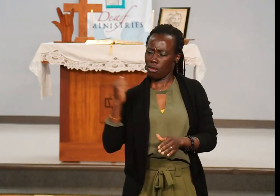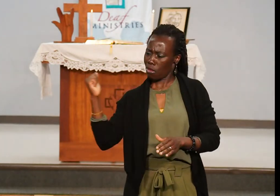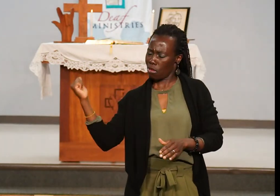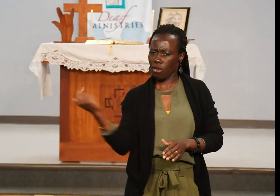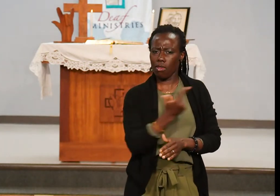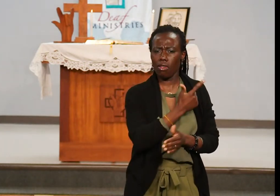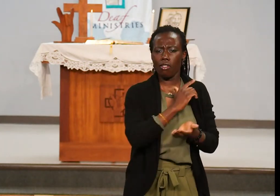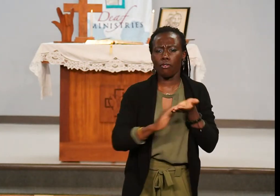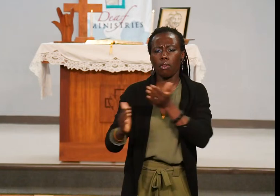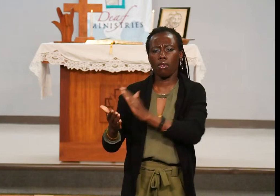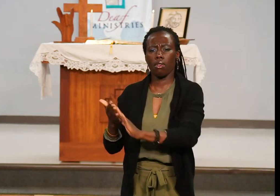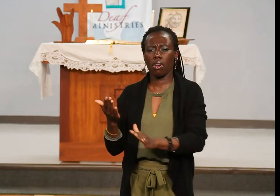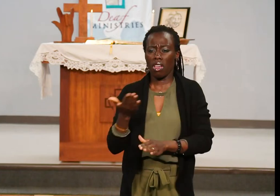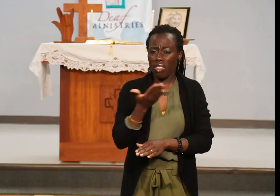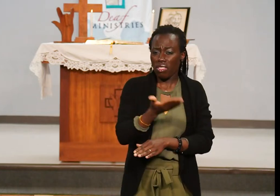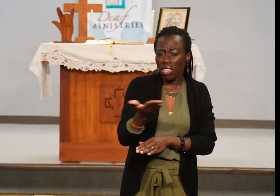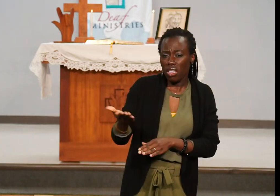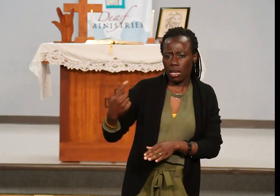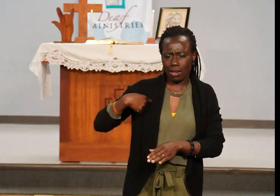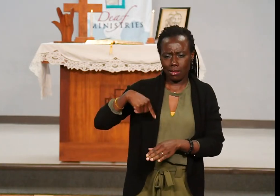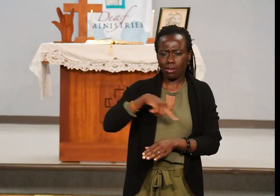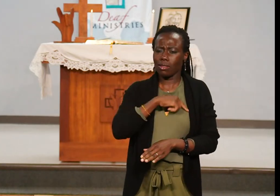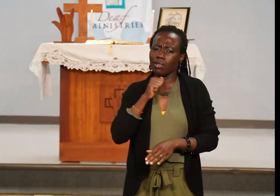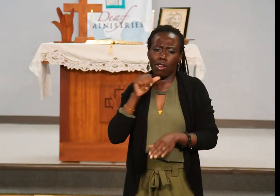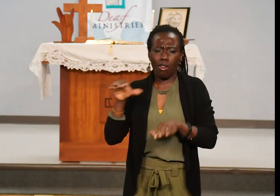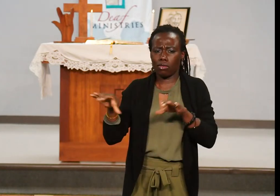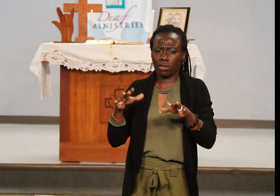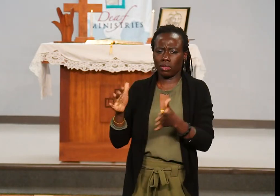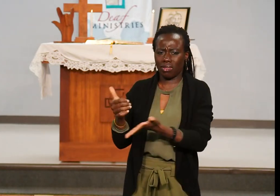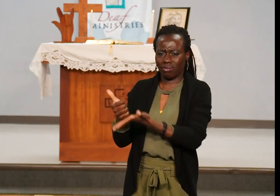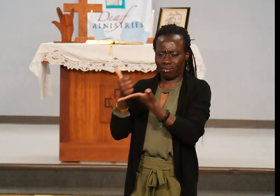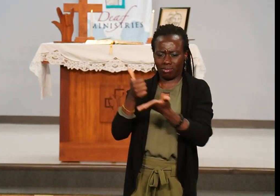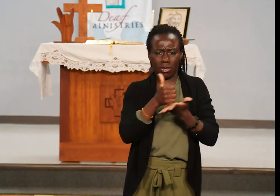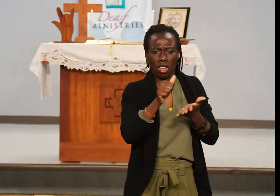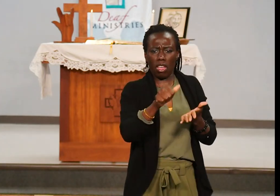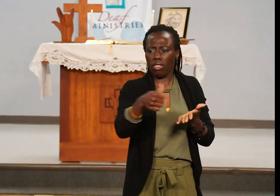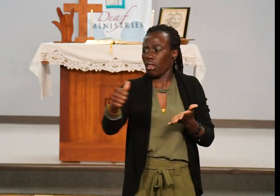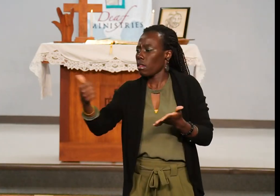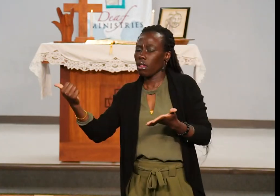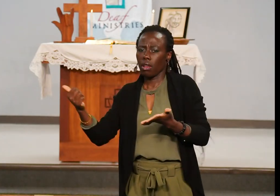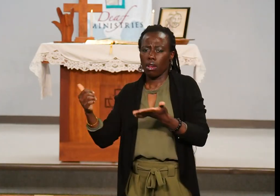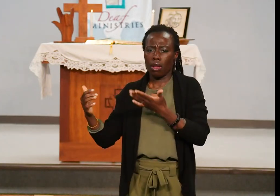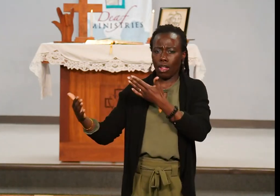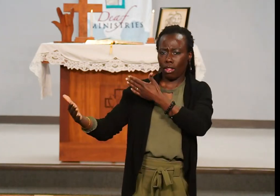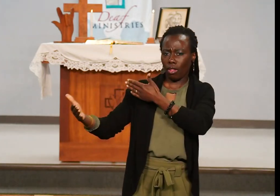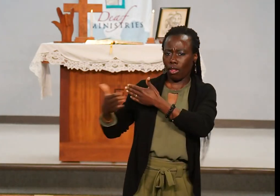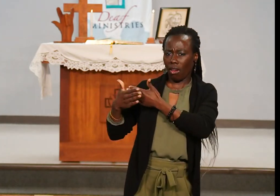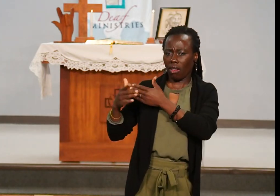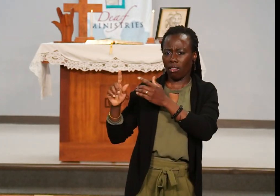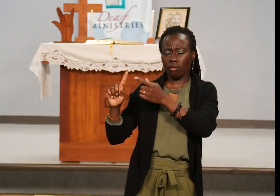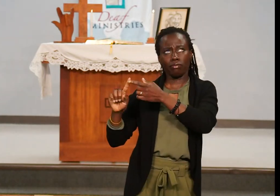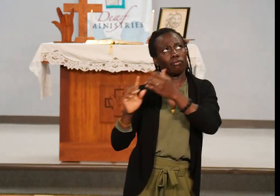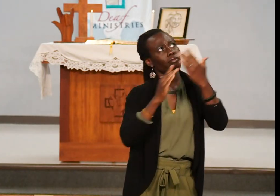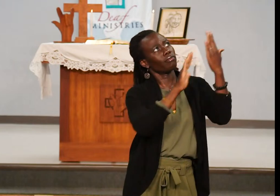God, forgive us all things we do not do to help others become closer to